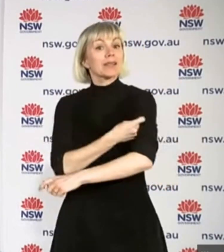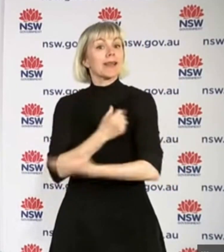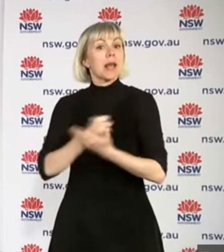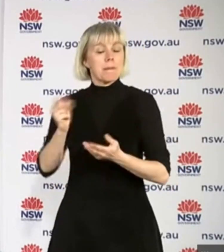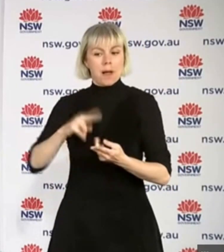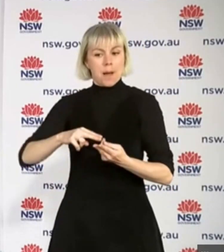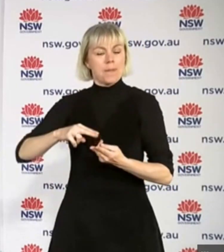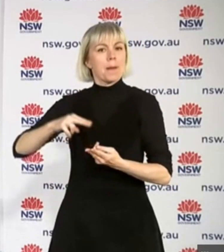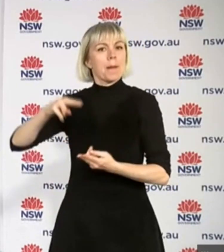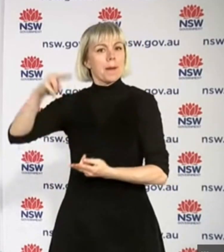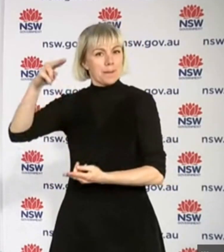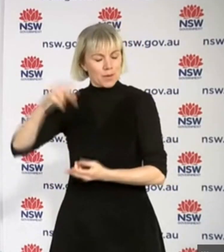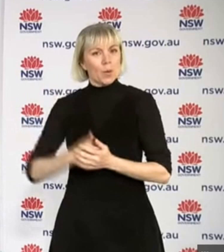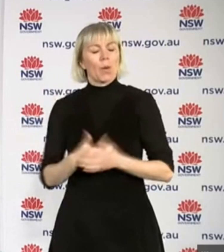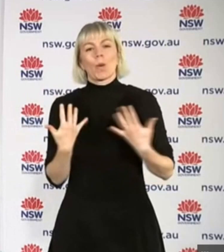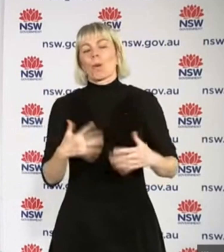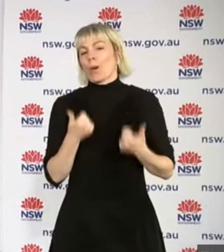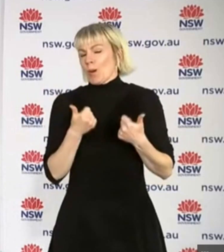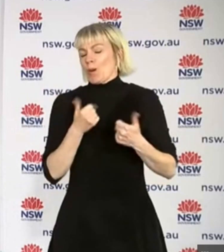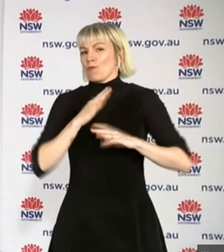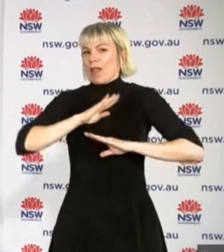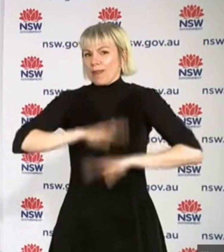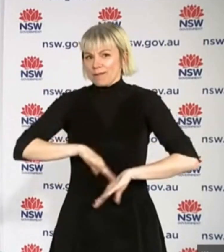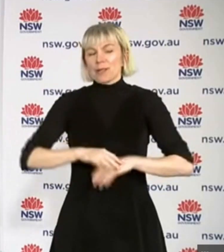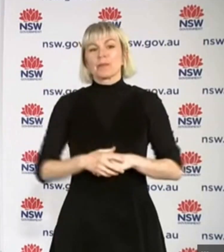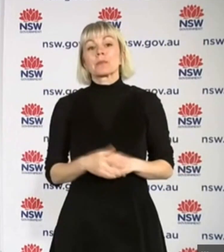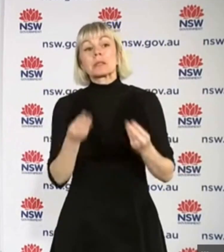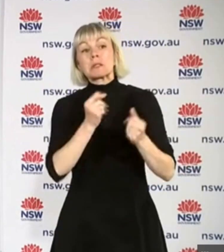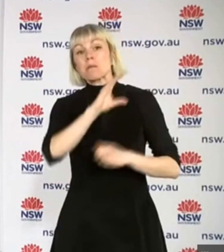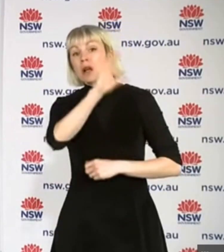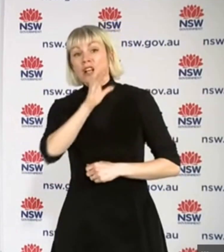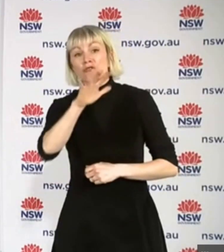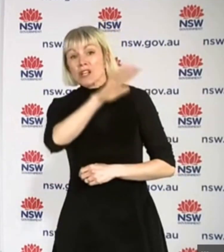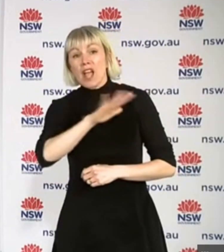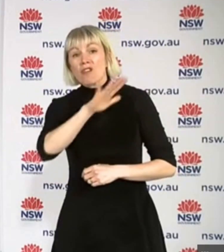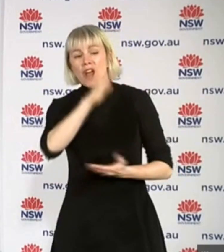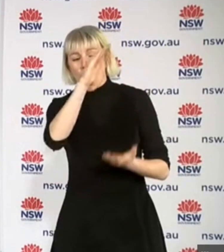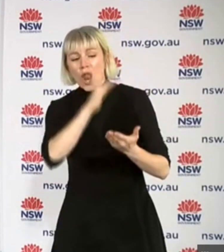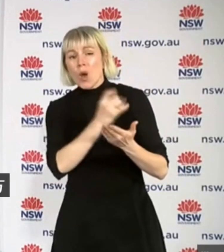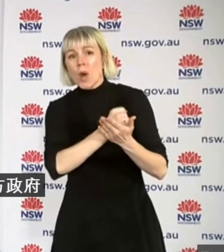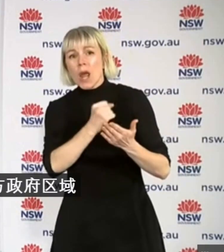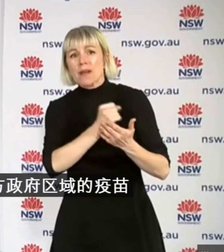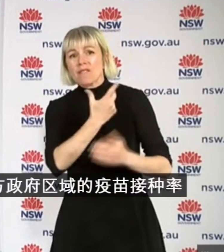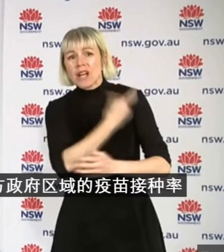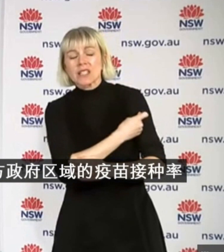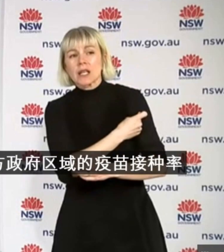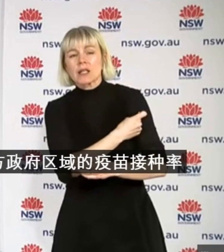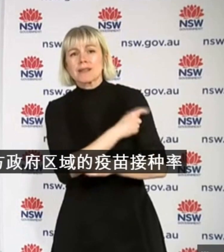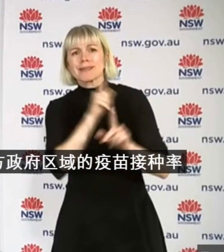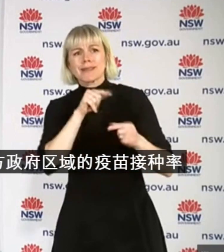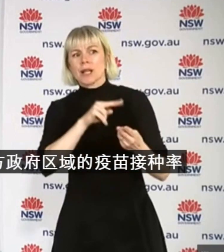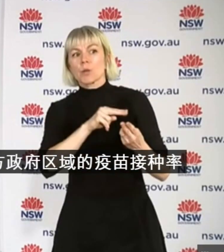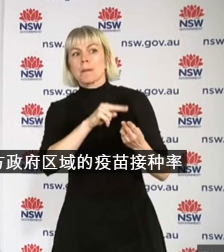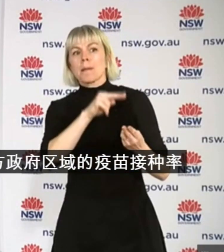had very low rates of vaccination are now catching up. And on last count, there are only 4 or 5 local government areas anywhere that have less